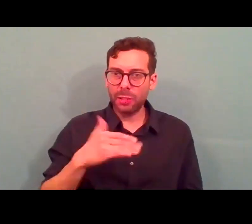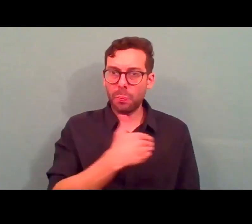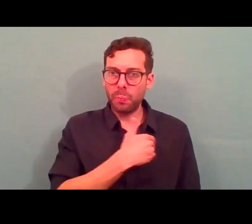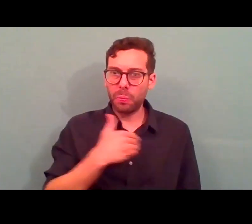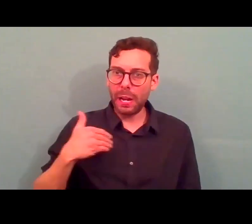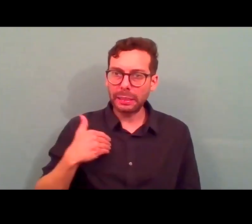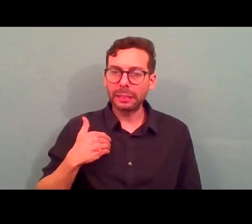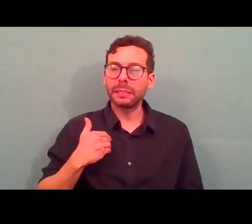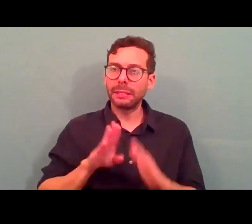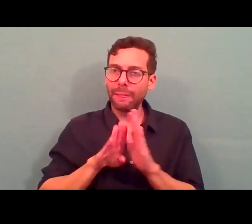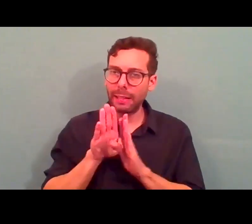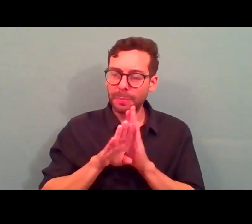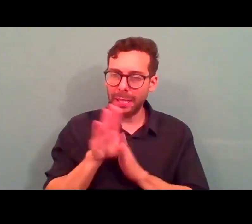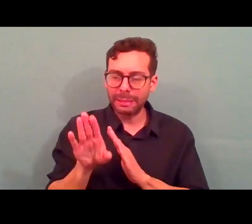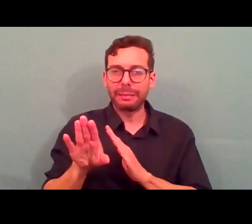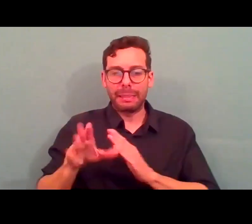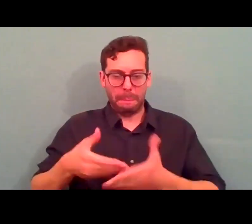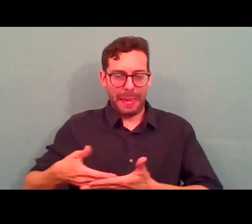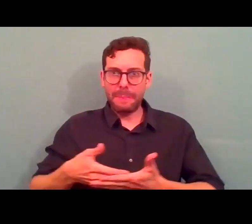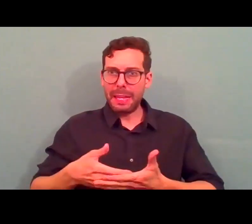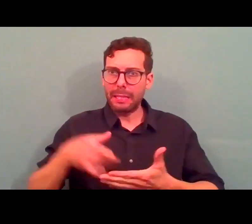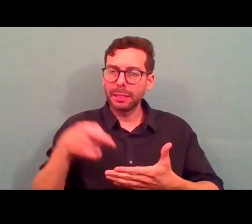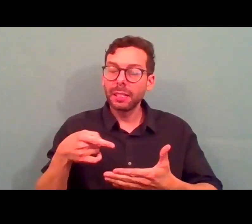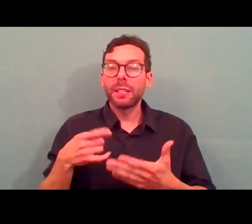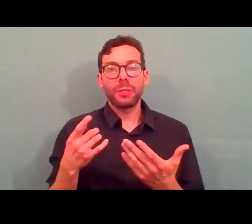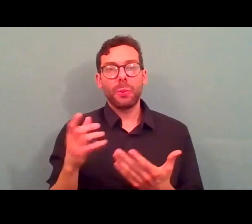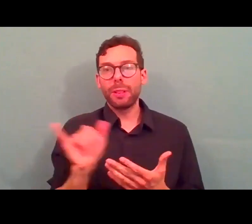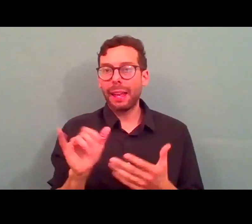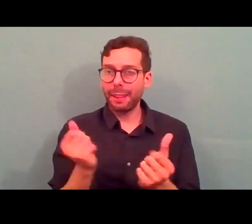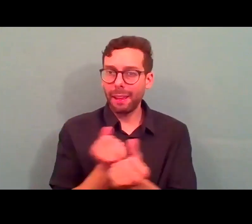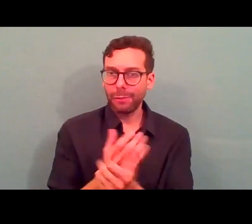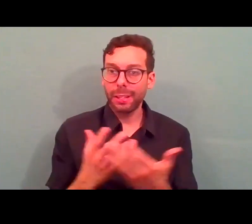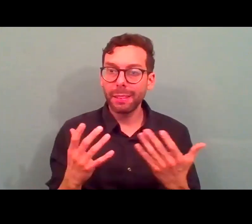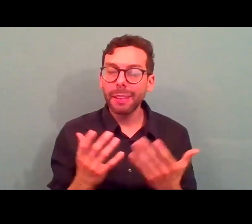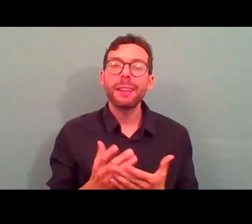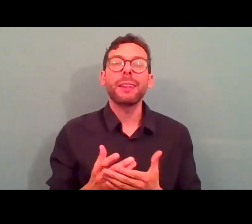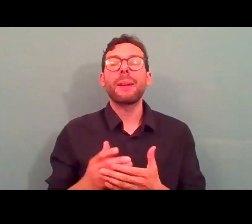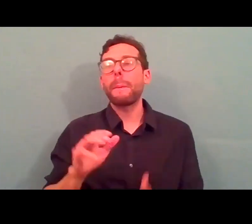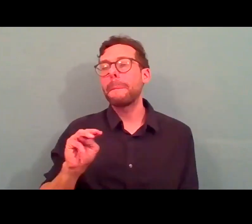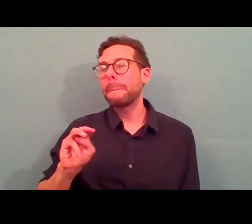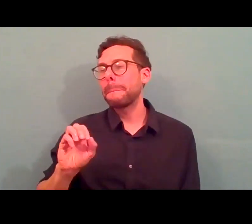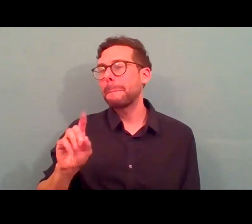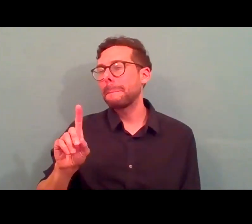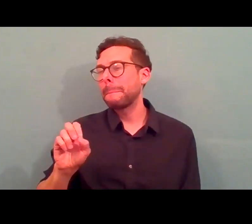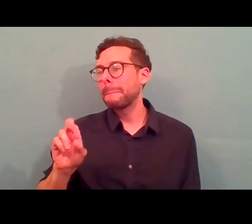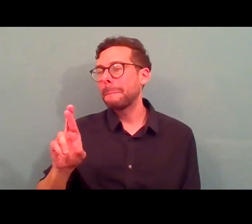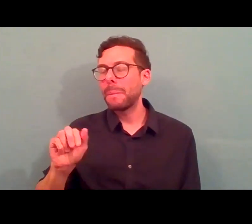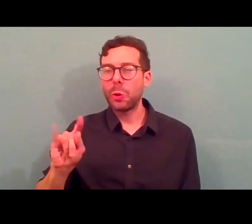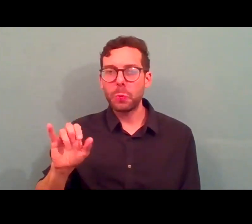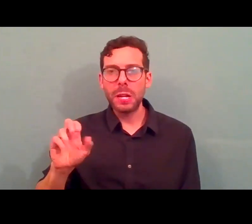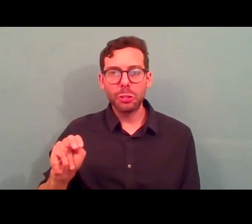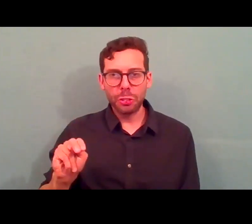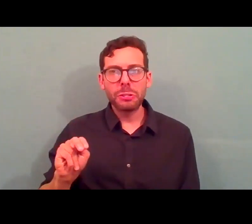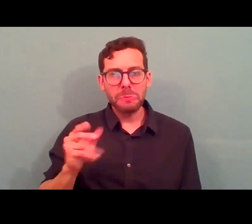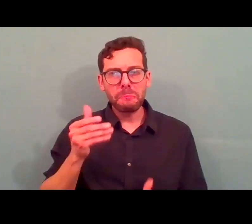that out there just because, like everything, moderation is important, right? So just use your heads when you're thinking about different things to